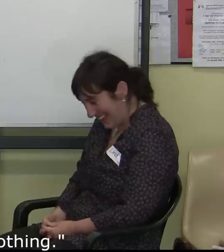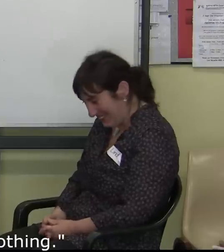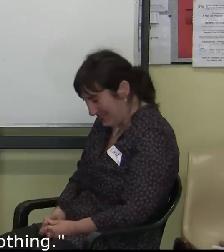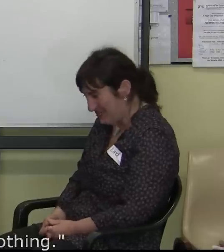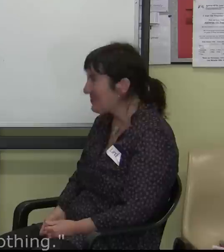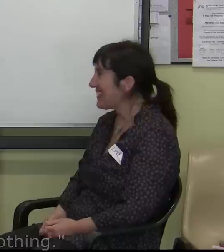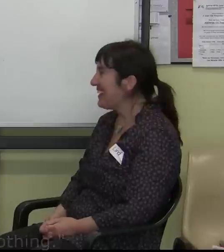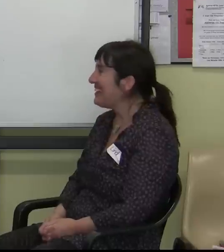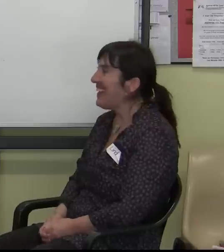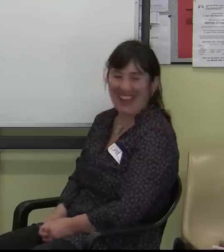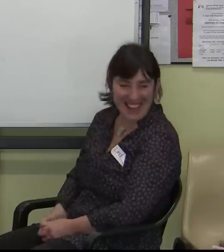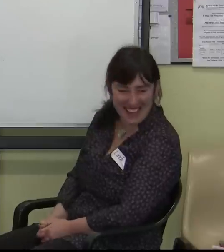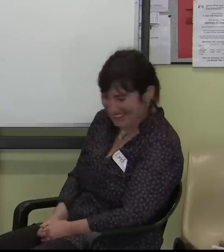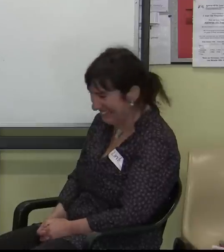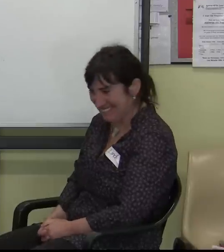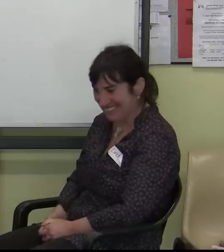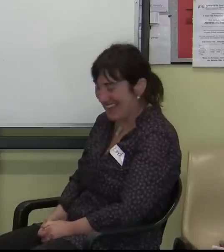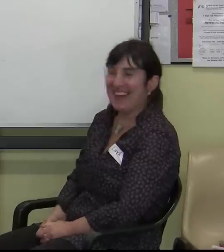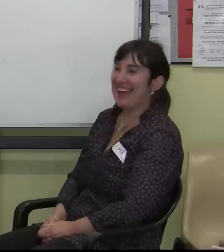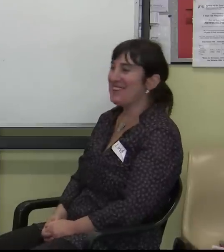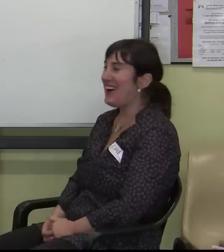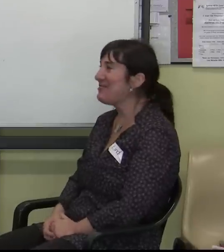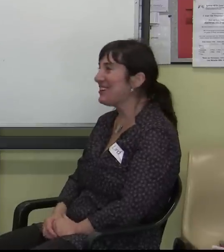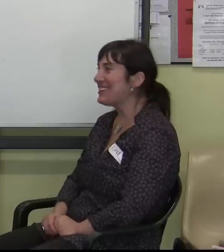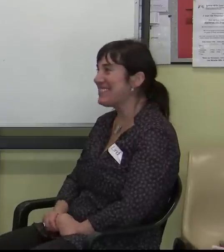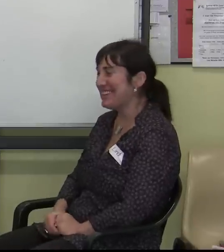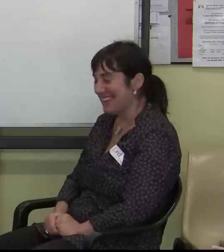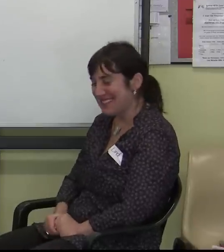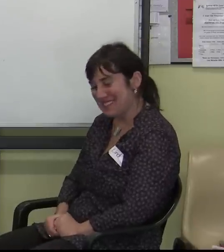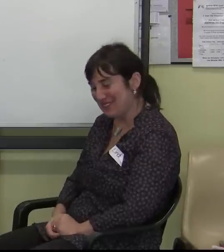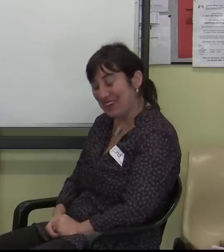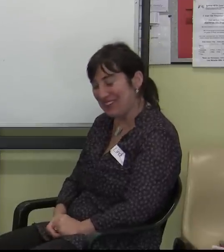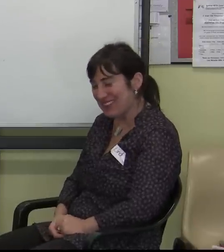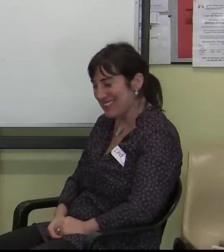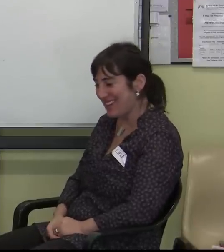Looking for that old issue. Yeah. I was. It's very much so.